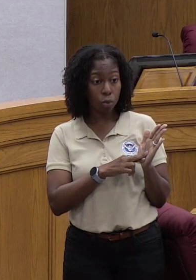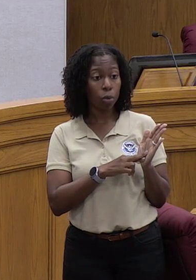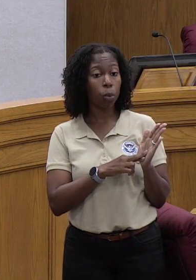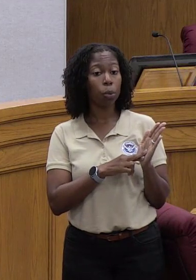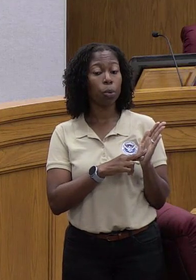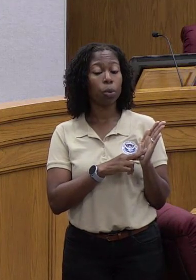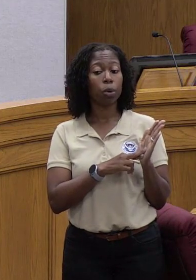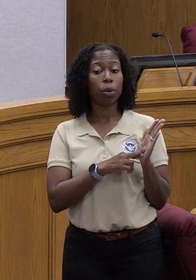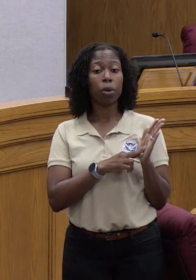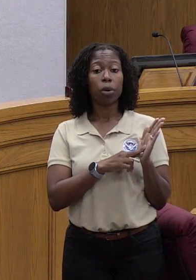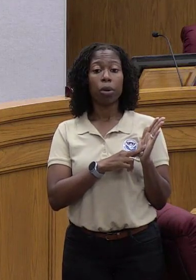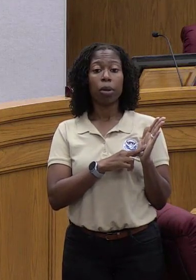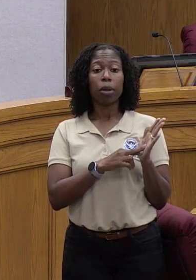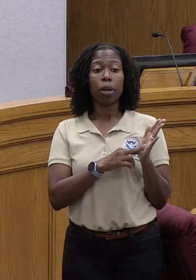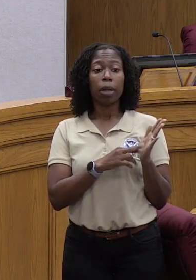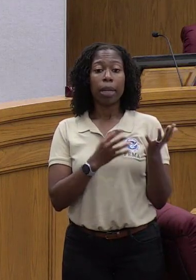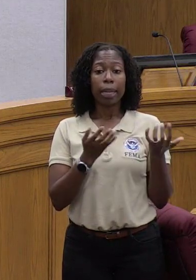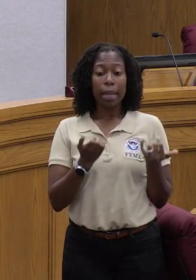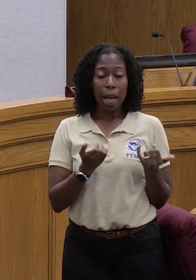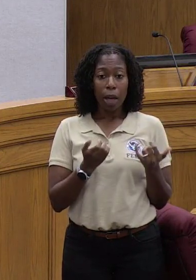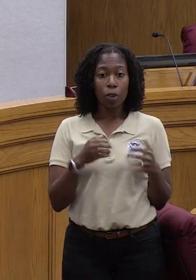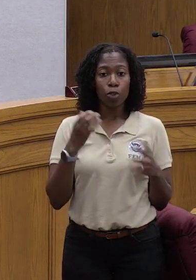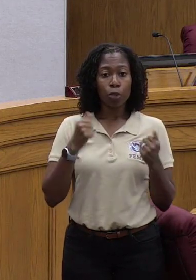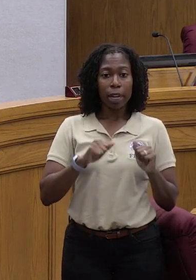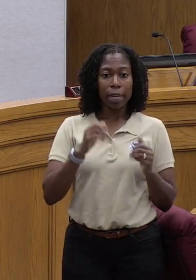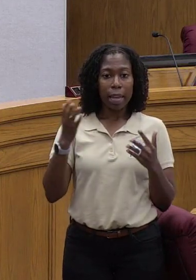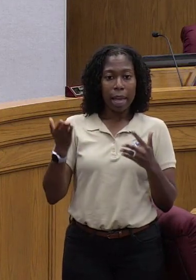trying to get entered into your case file.